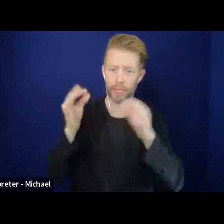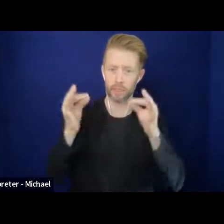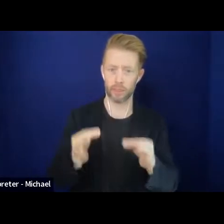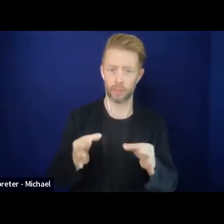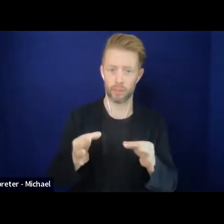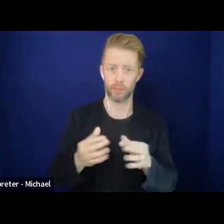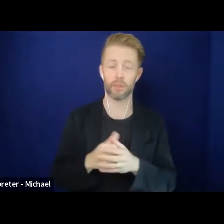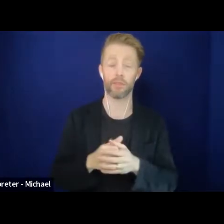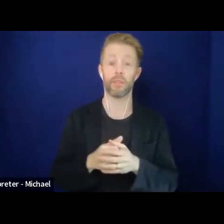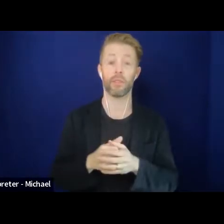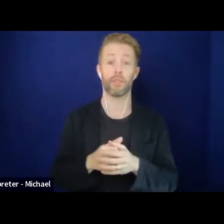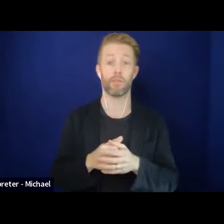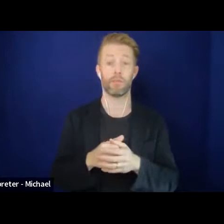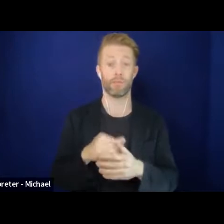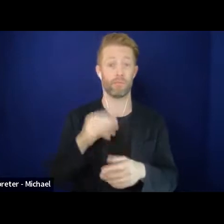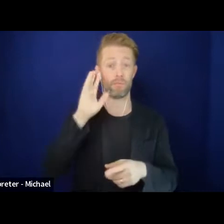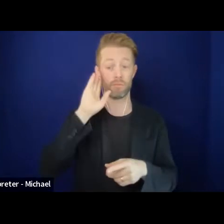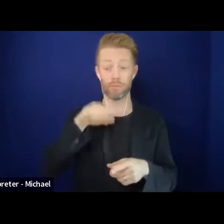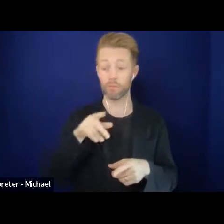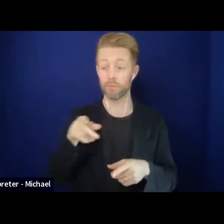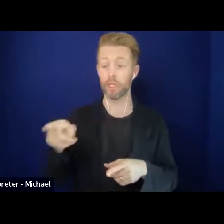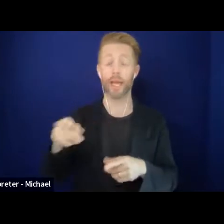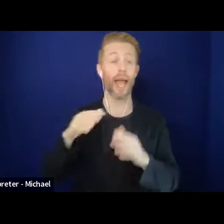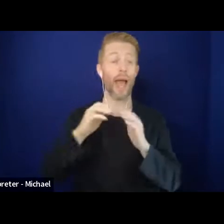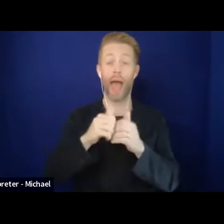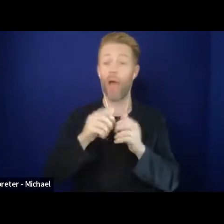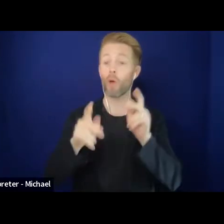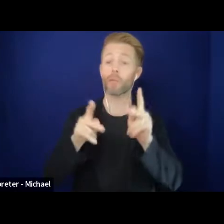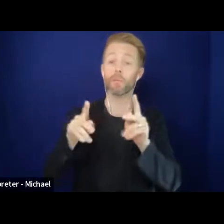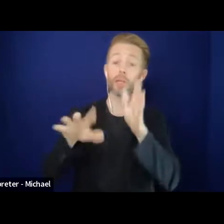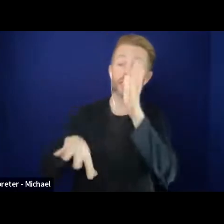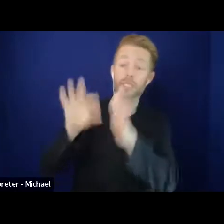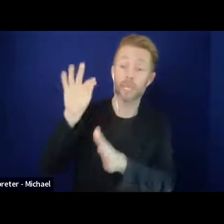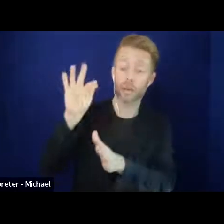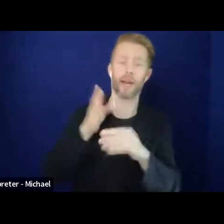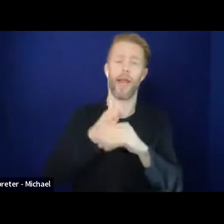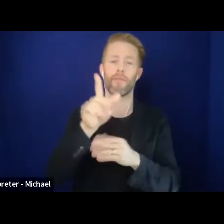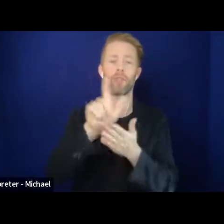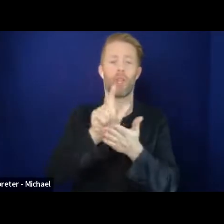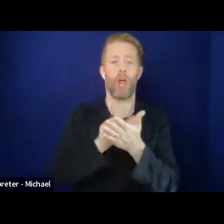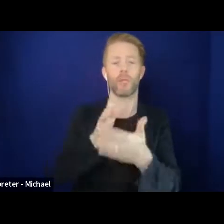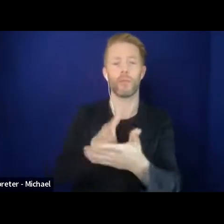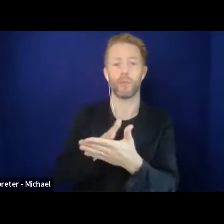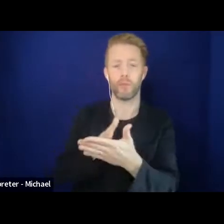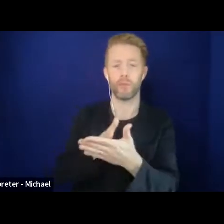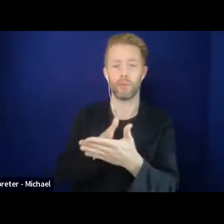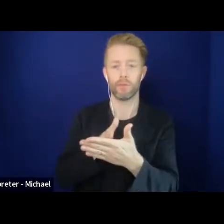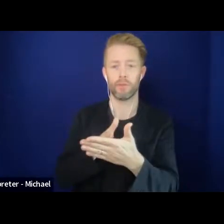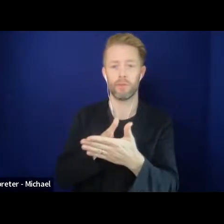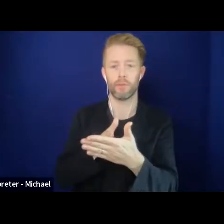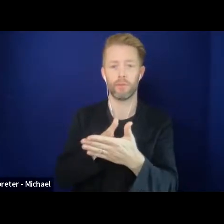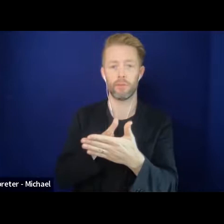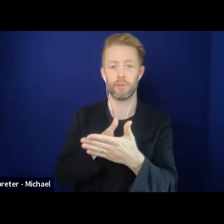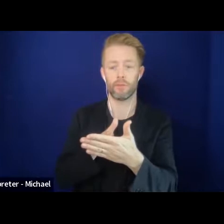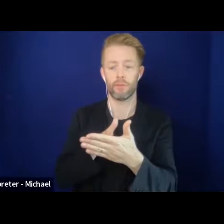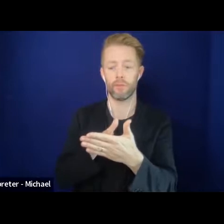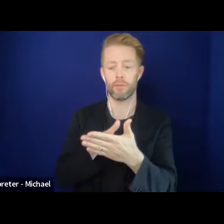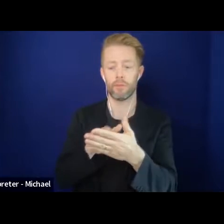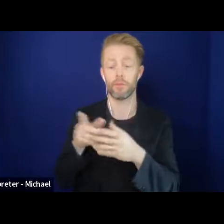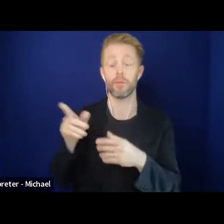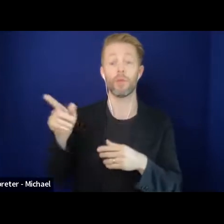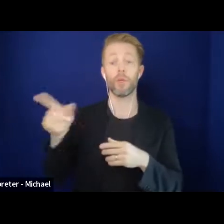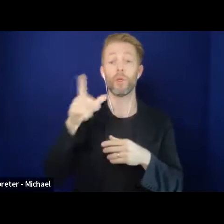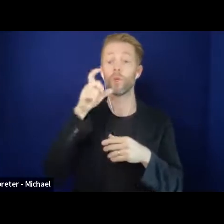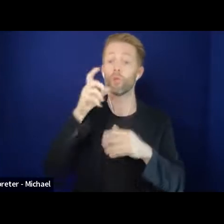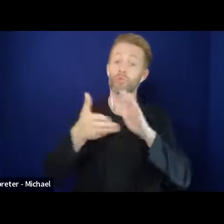learned about after lawsuits. They've had to be sued to, like, the systems administrators have had to be